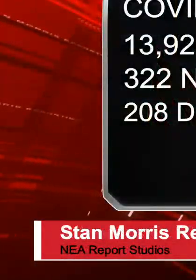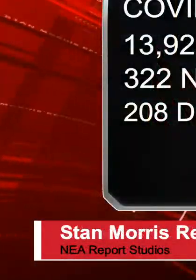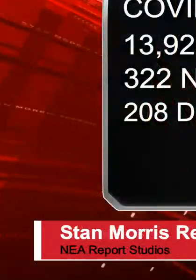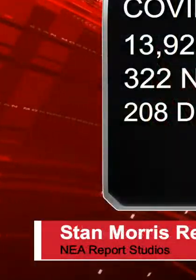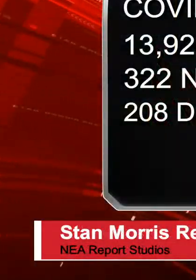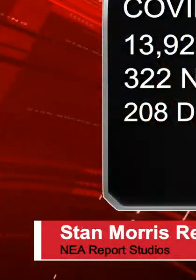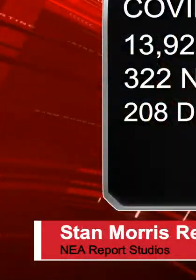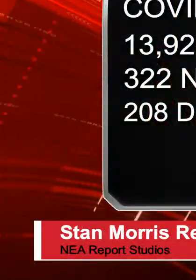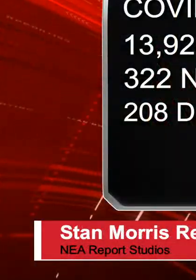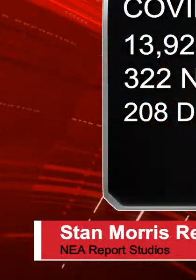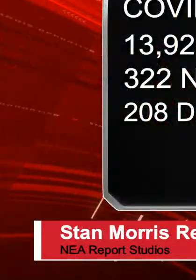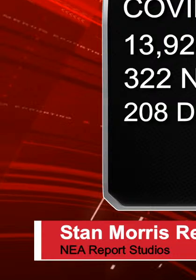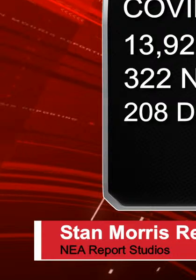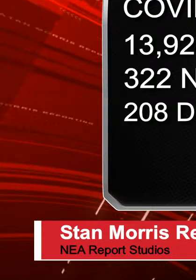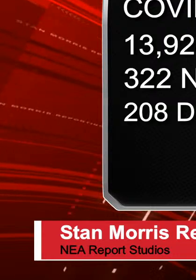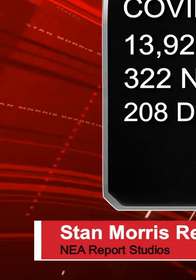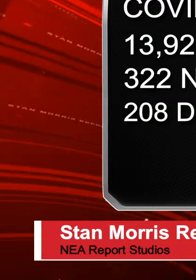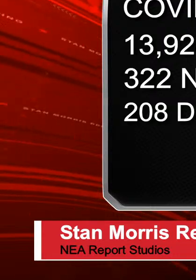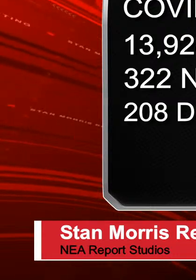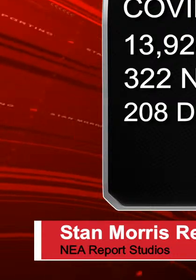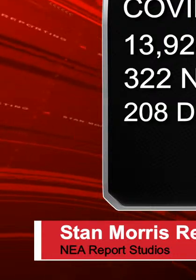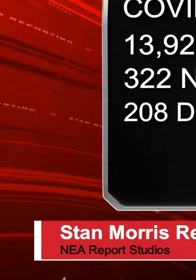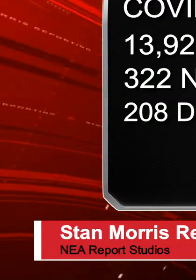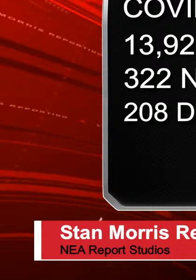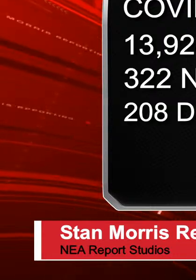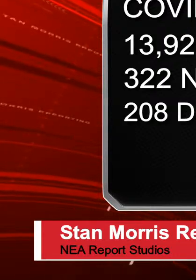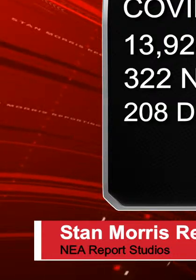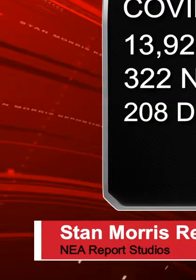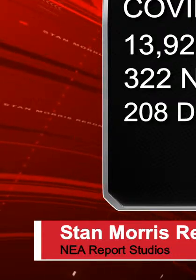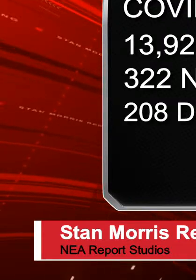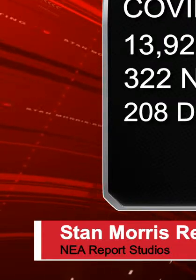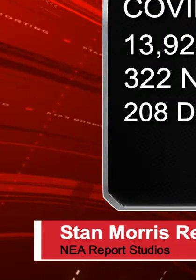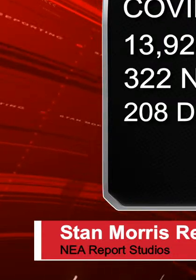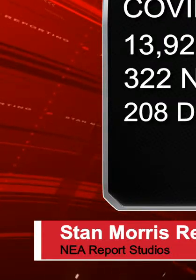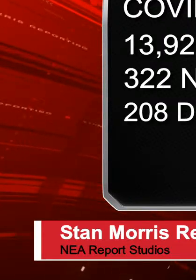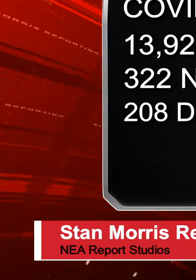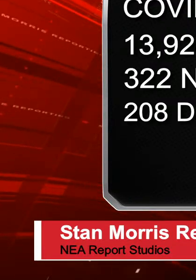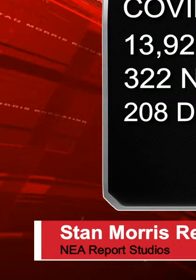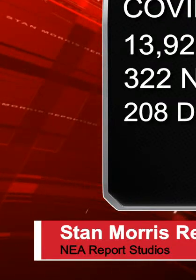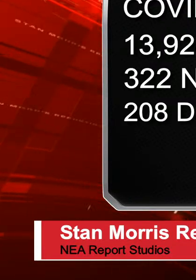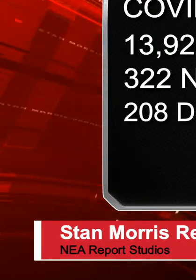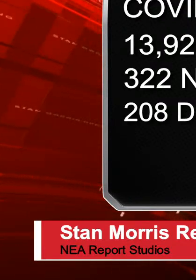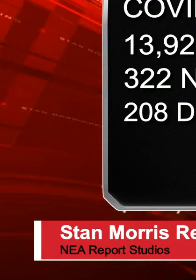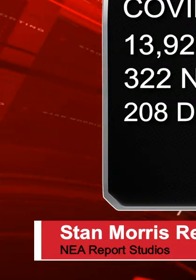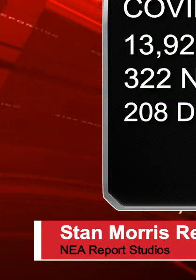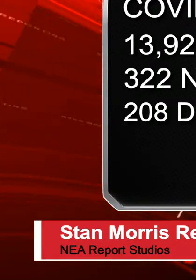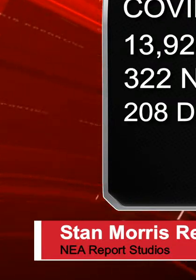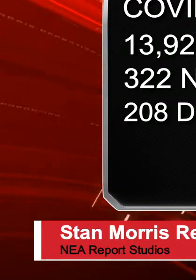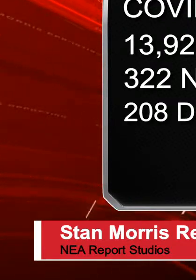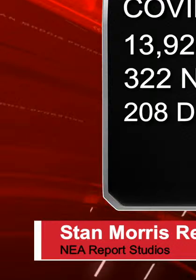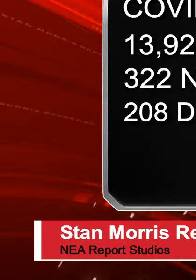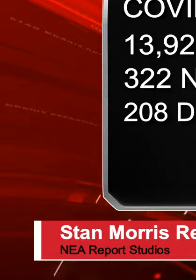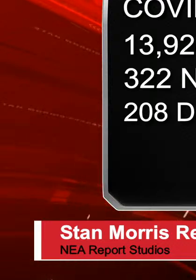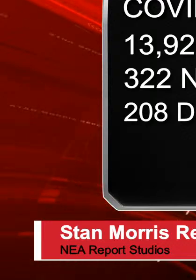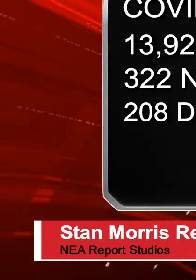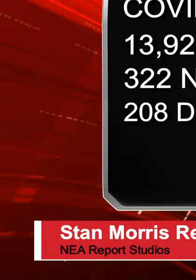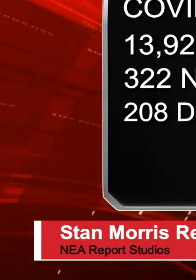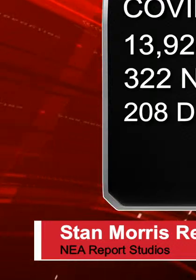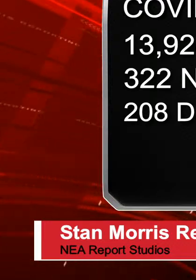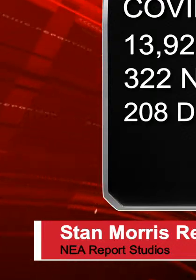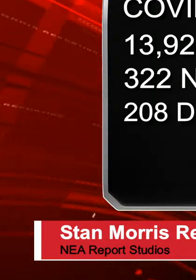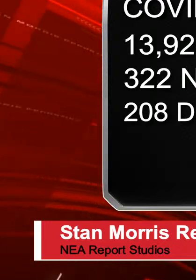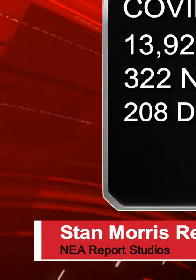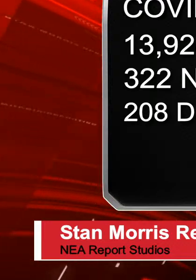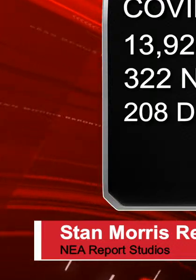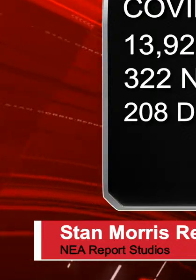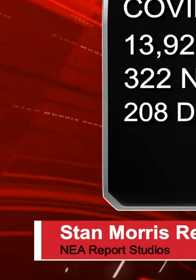the background that we were kind of watching there together on NEA Report, and, of course, several others there as he gave an update. We'll give you an idea of what the numbers are in case you just